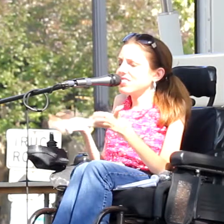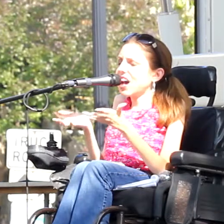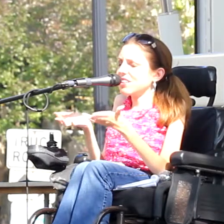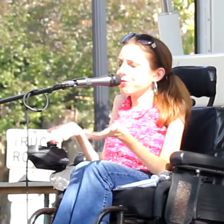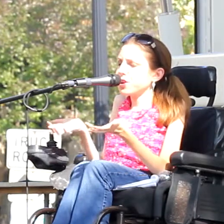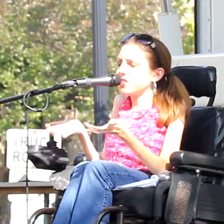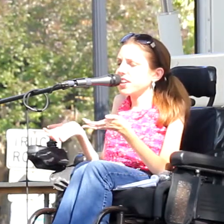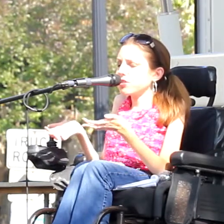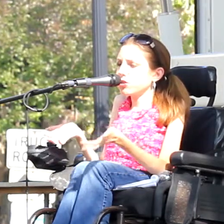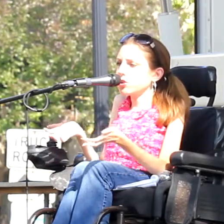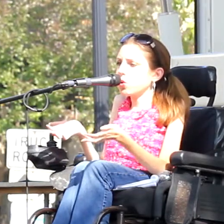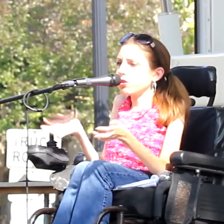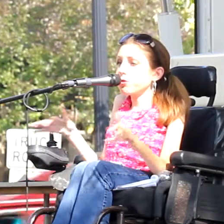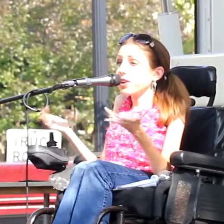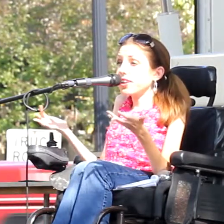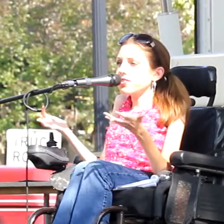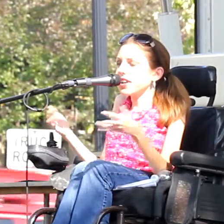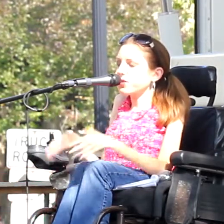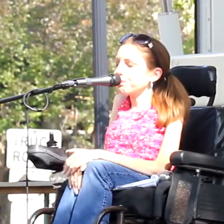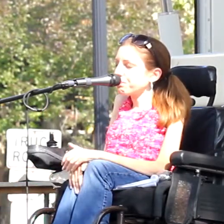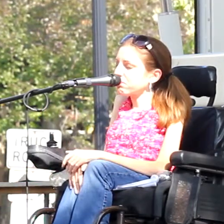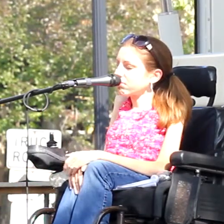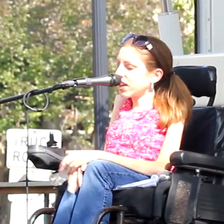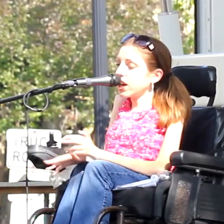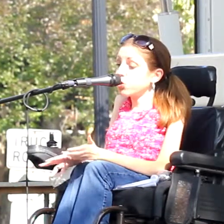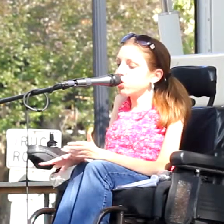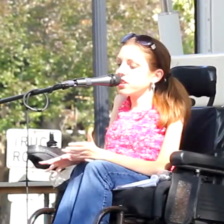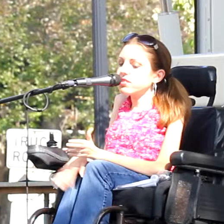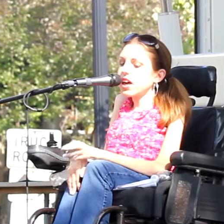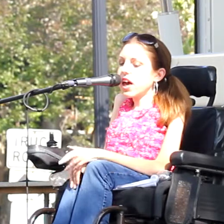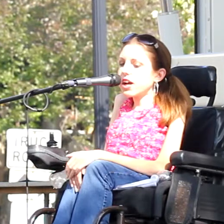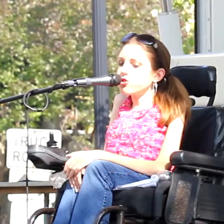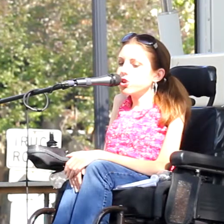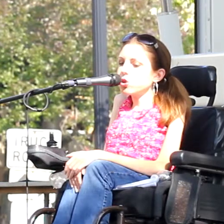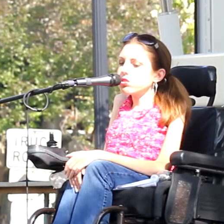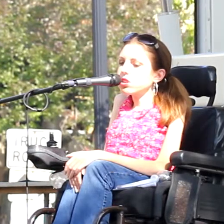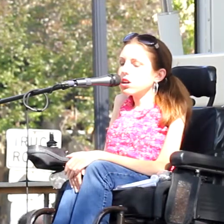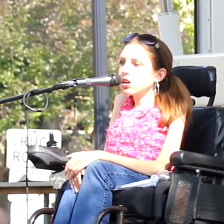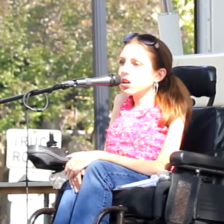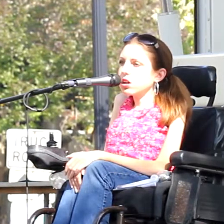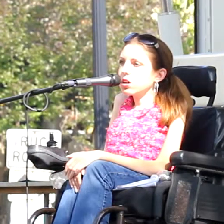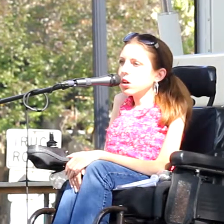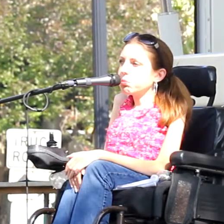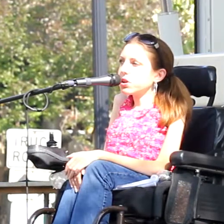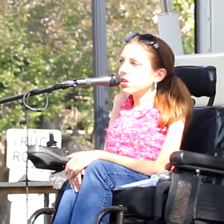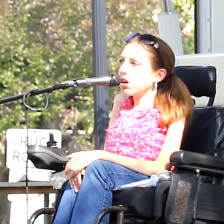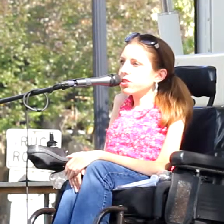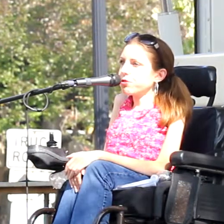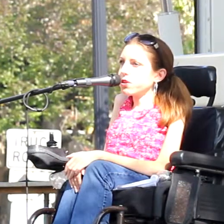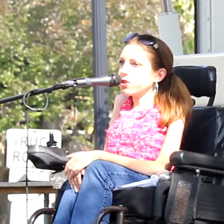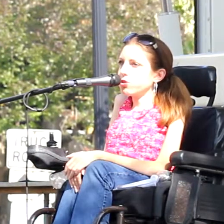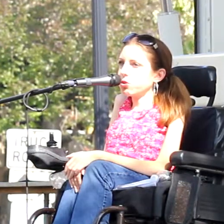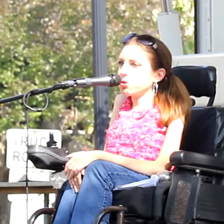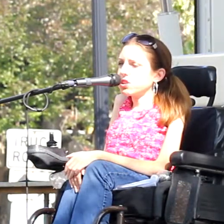I got a free ticket to the lower 48 states. And I told her this, and she goes, but aren't